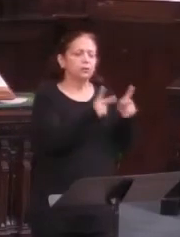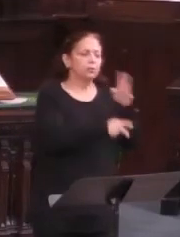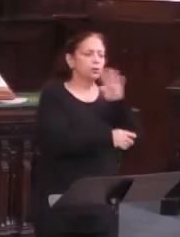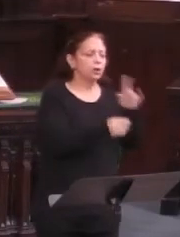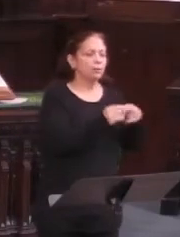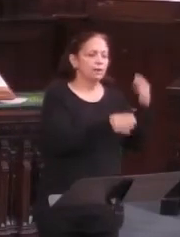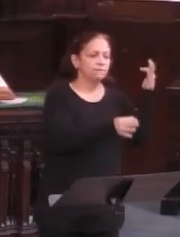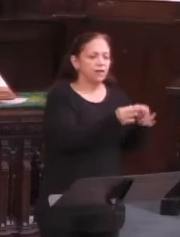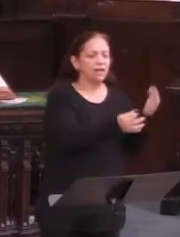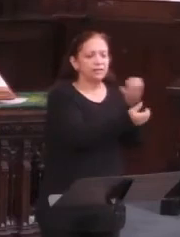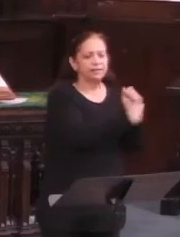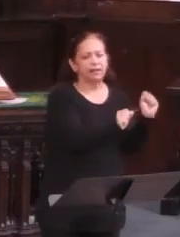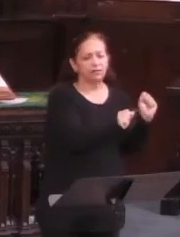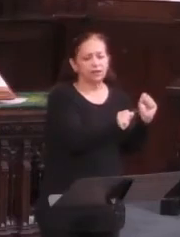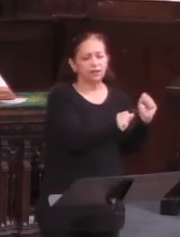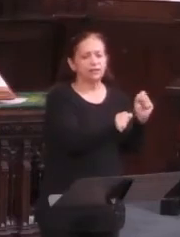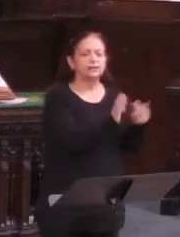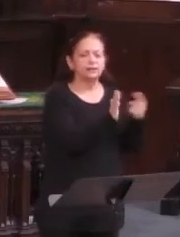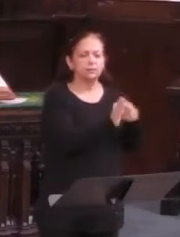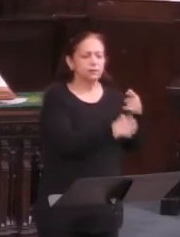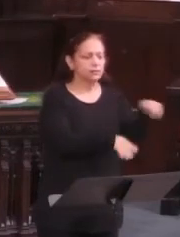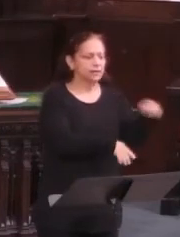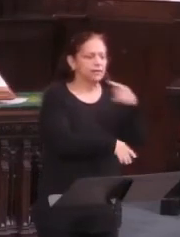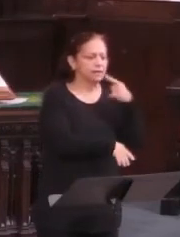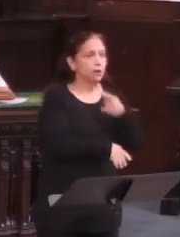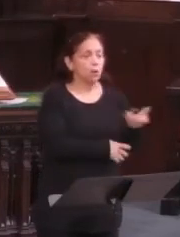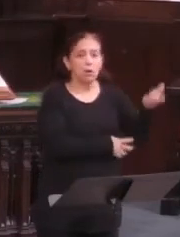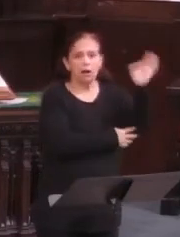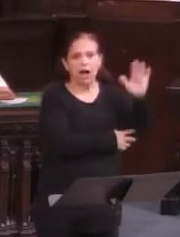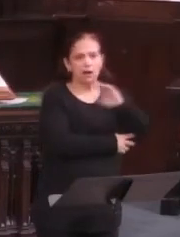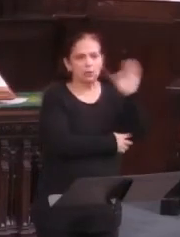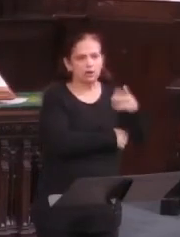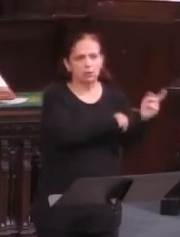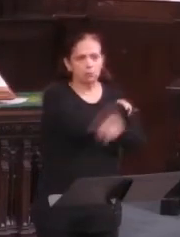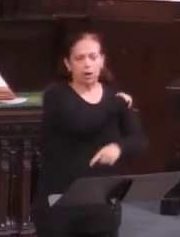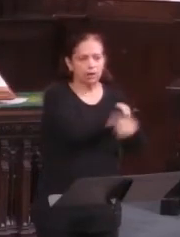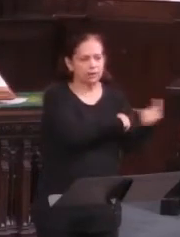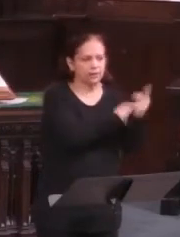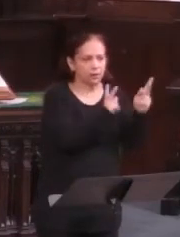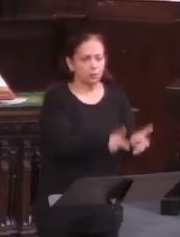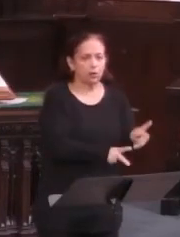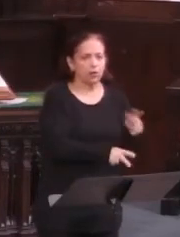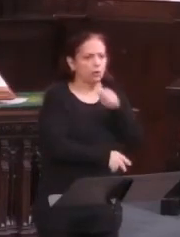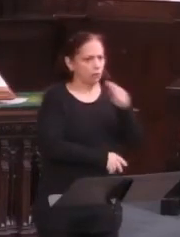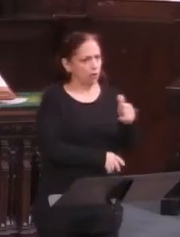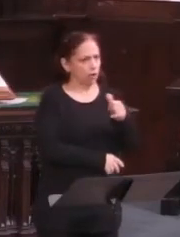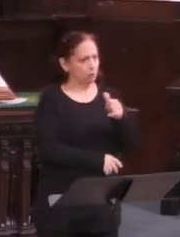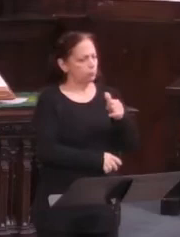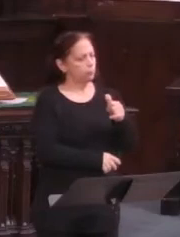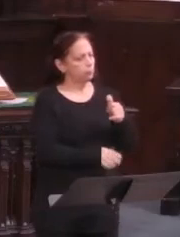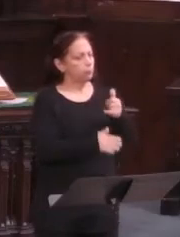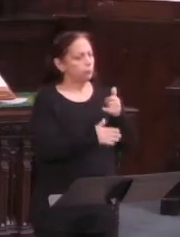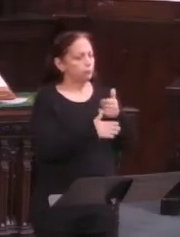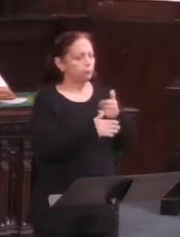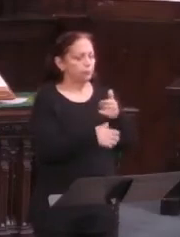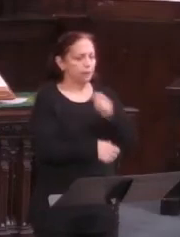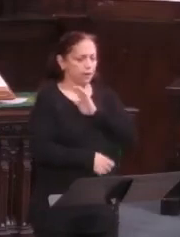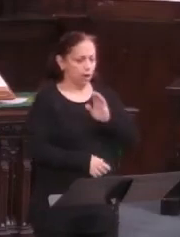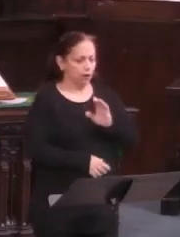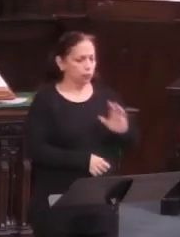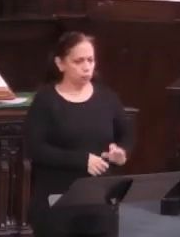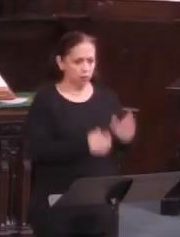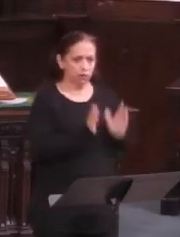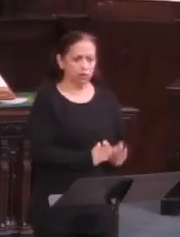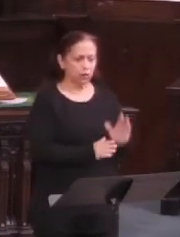and faith, I sometimes hear them say, well, God wouldn't punish someone for not being Christian if they were born and raised in a